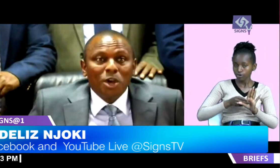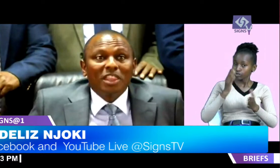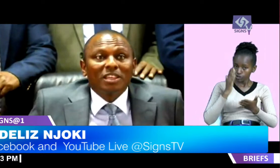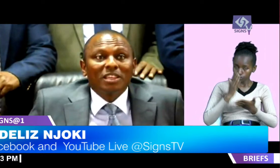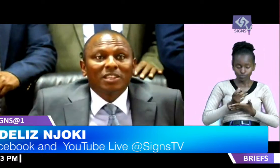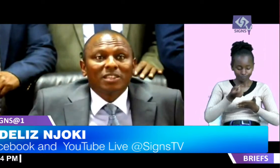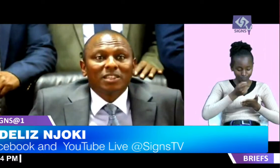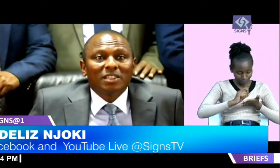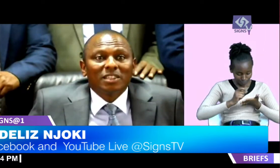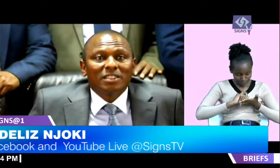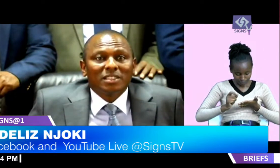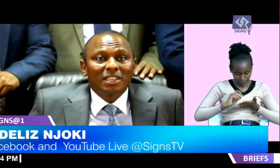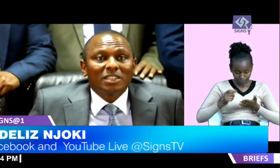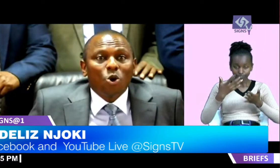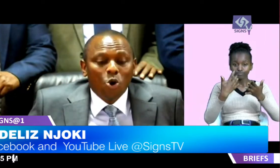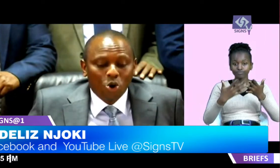with state-owned